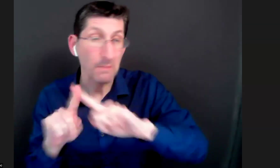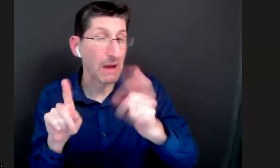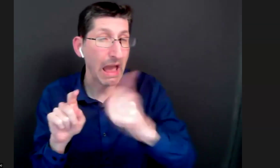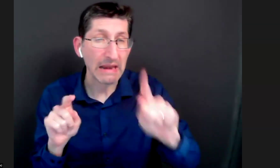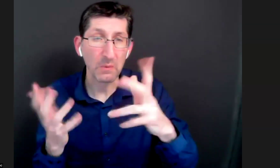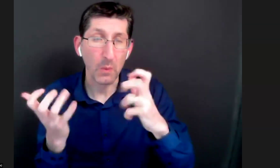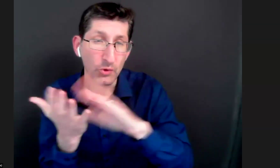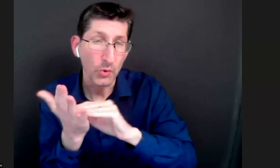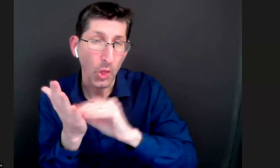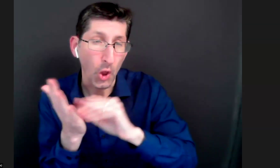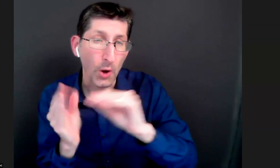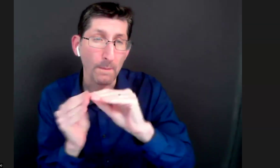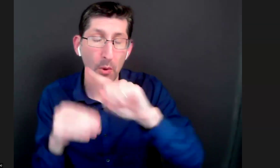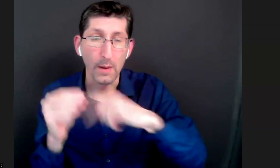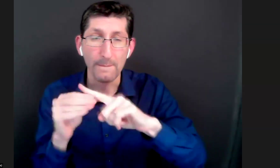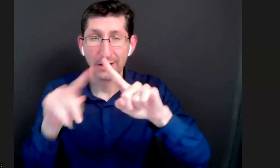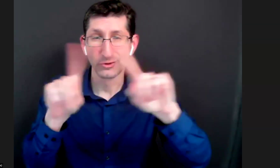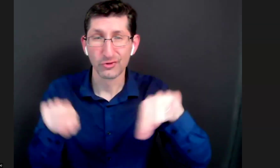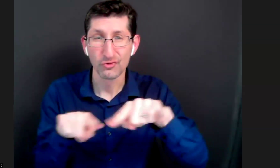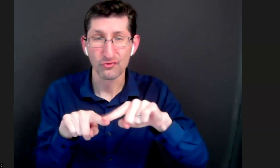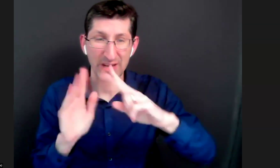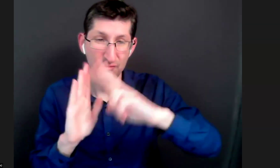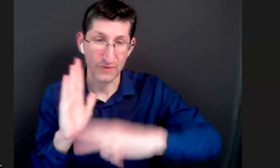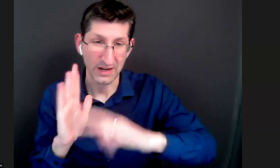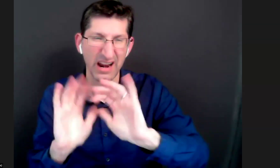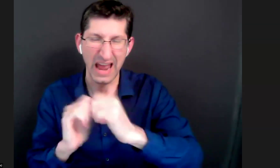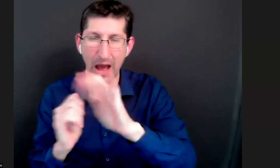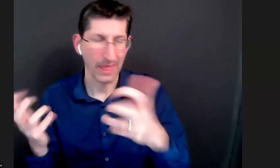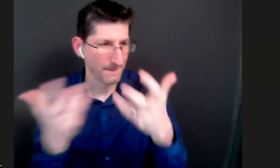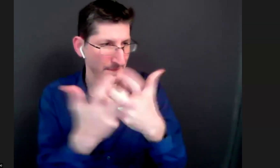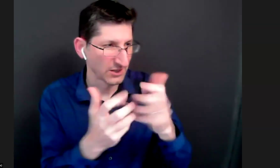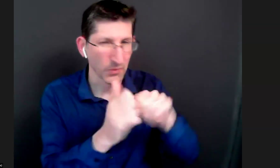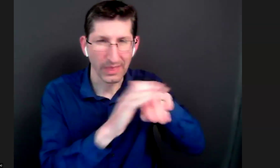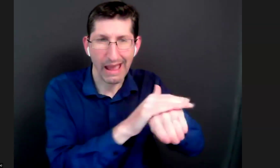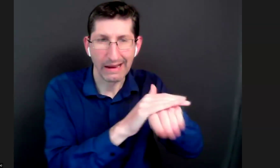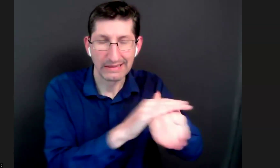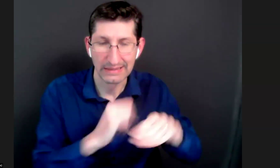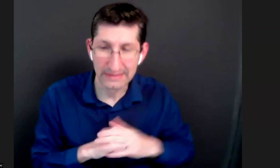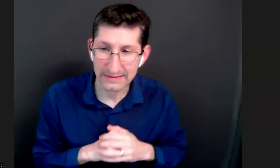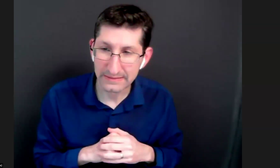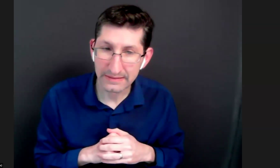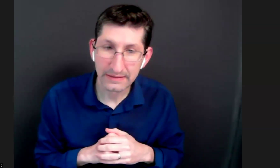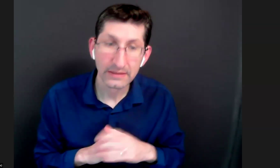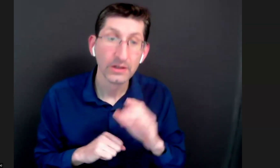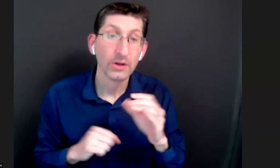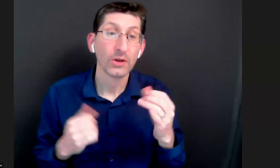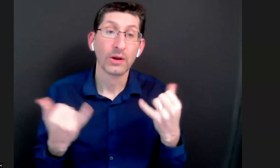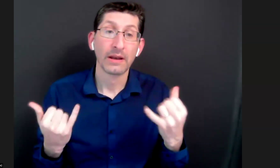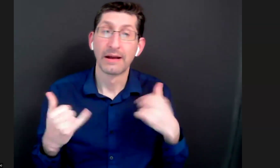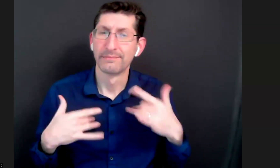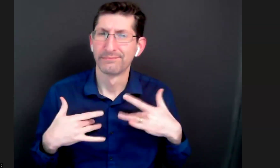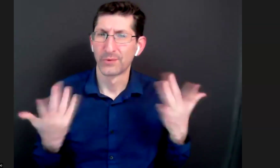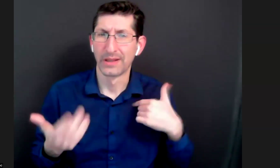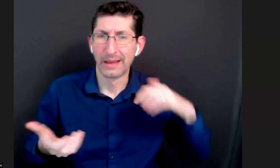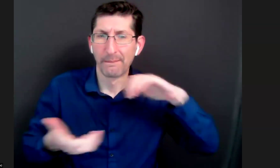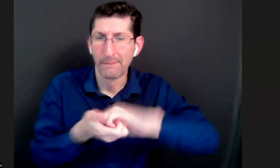using a screen reader and how that's compatible with digital accessibility. And so I'm delighted to partner up